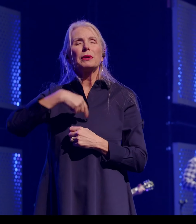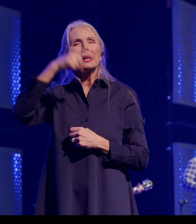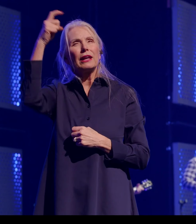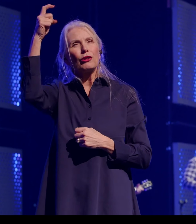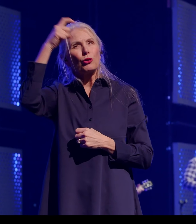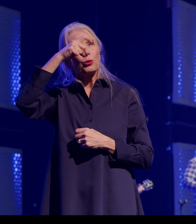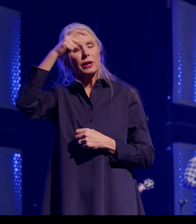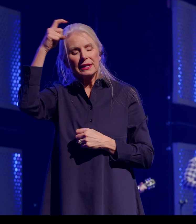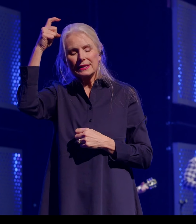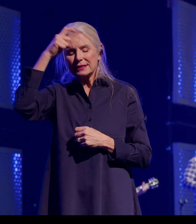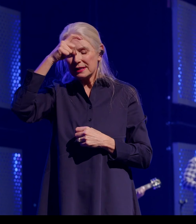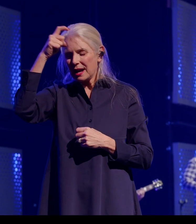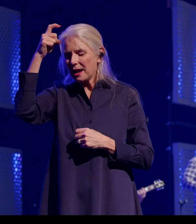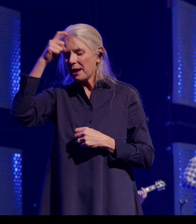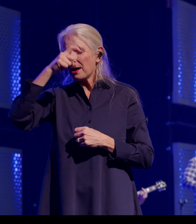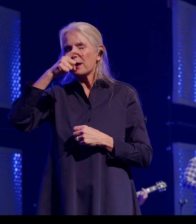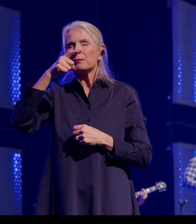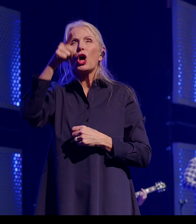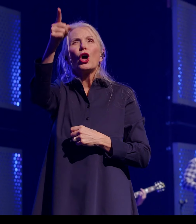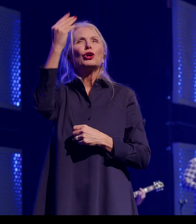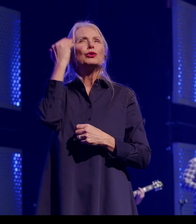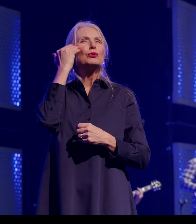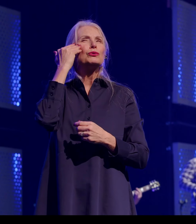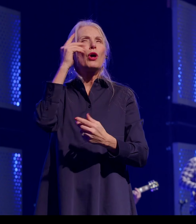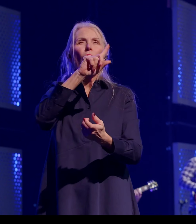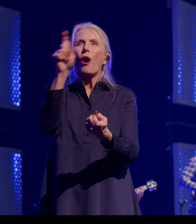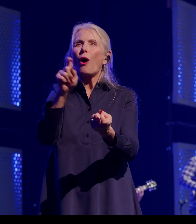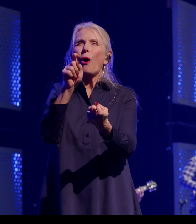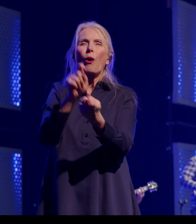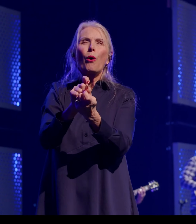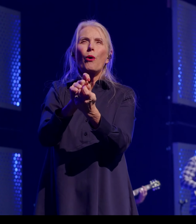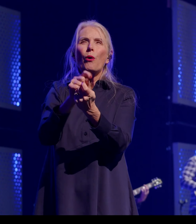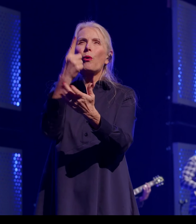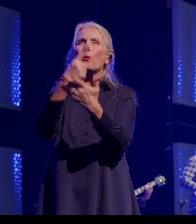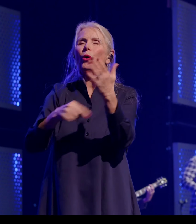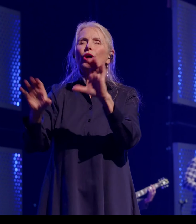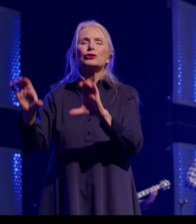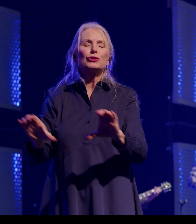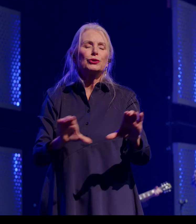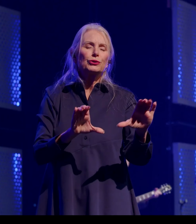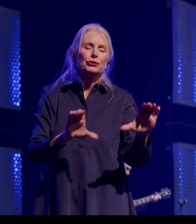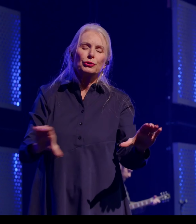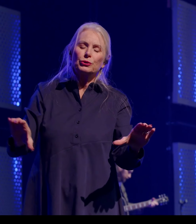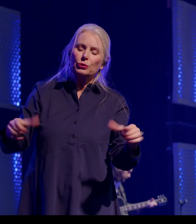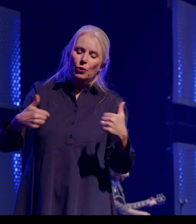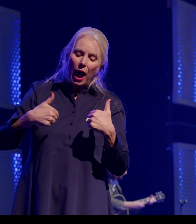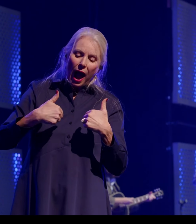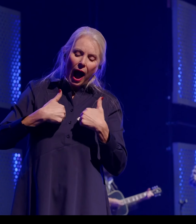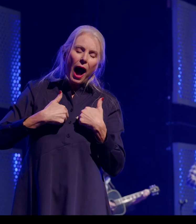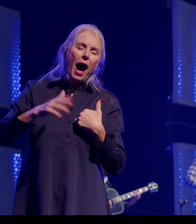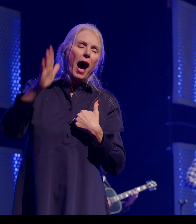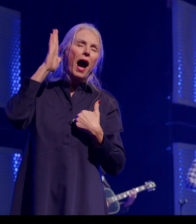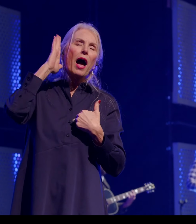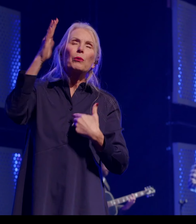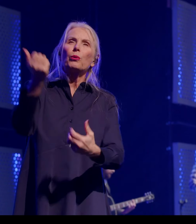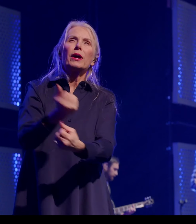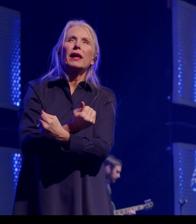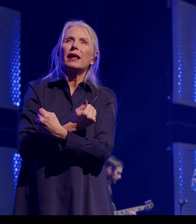wisdom, 'cause you know just what to do, and I will love.